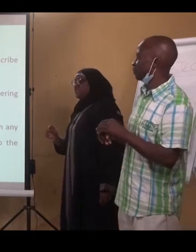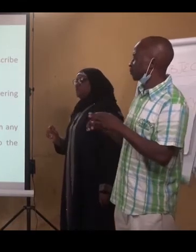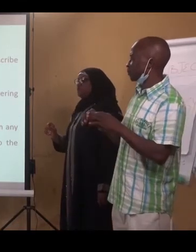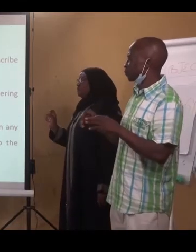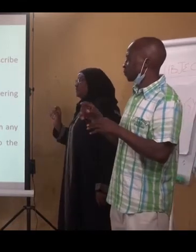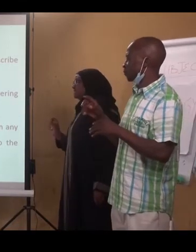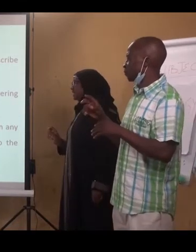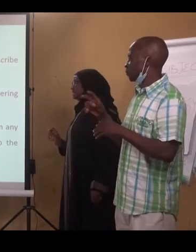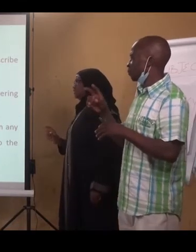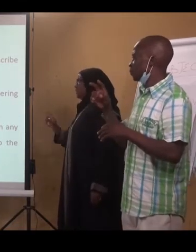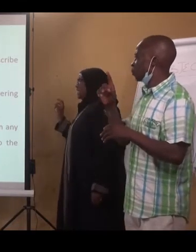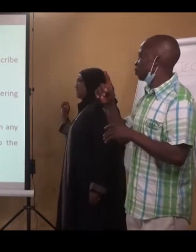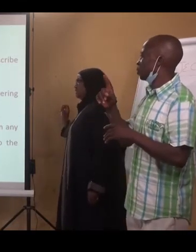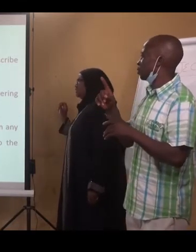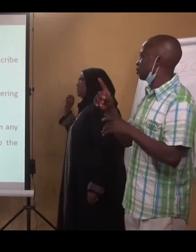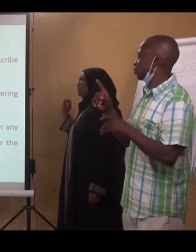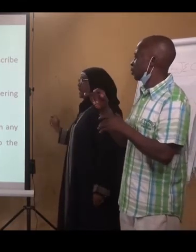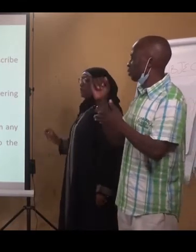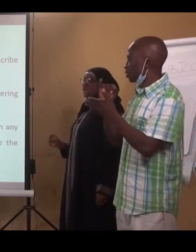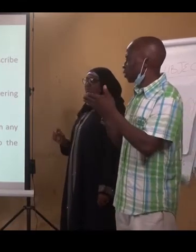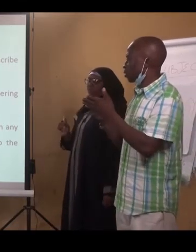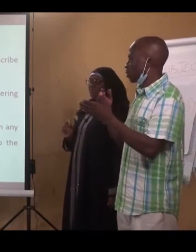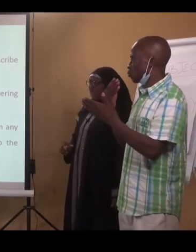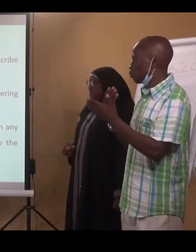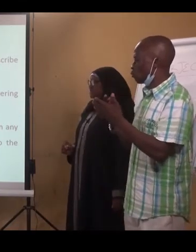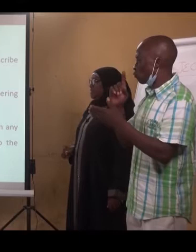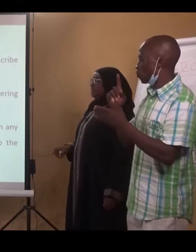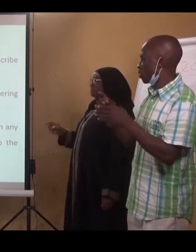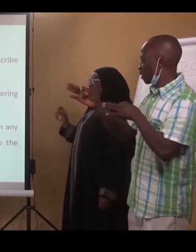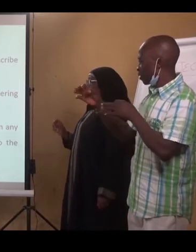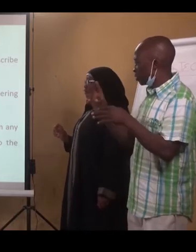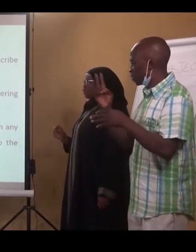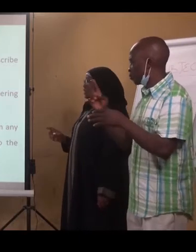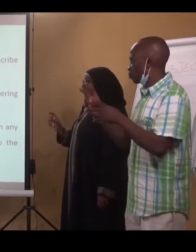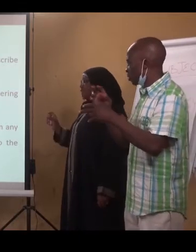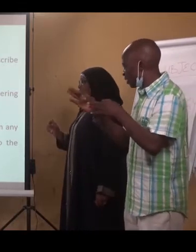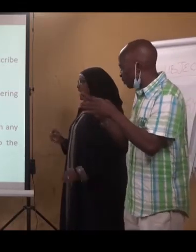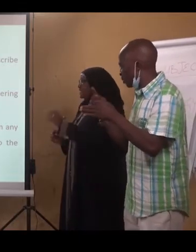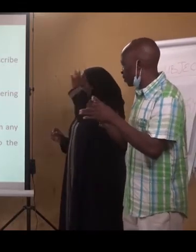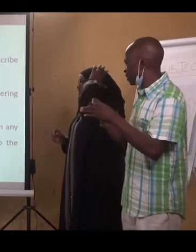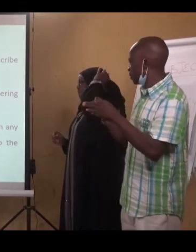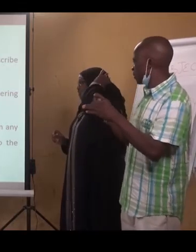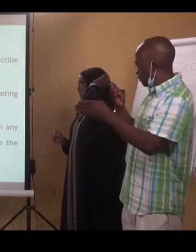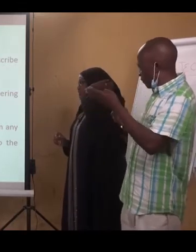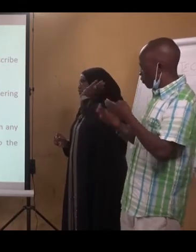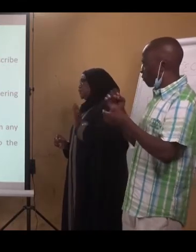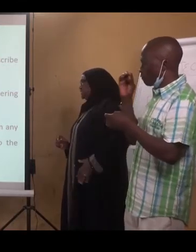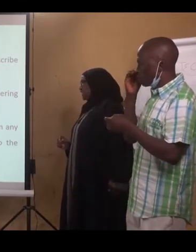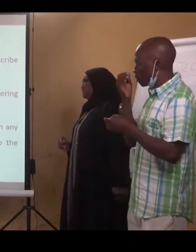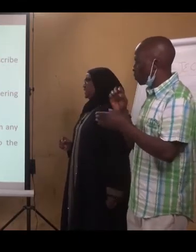of fertilization and in flowering plants. Number 2, outline any 4 changes which take place